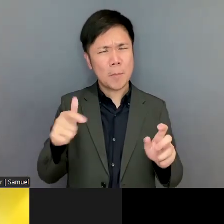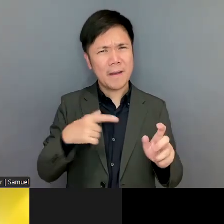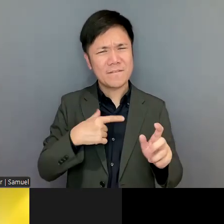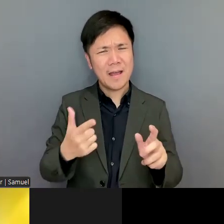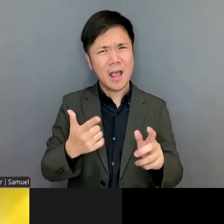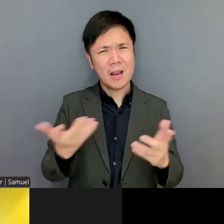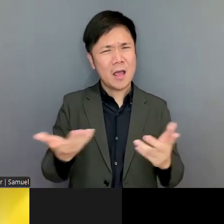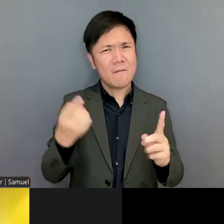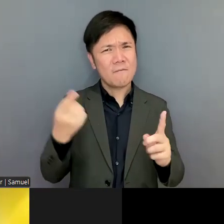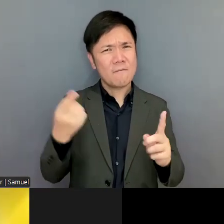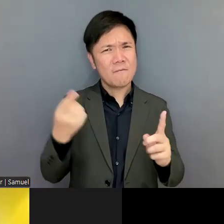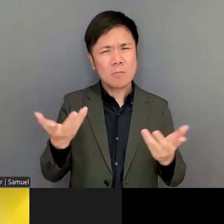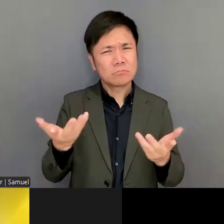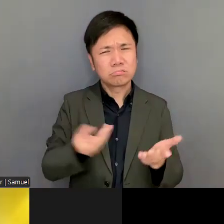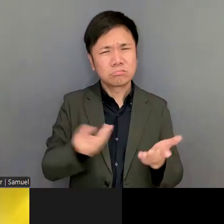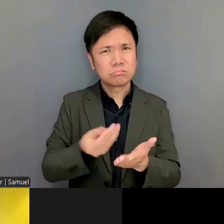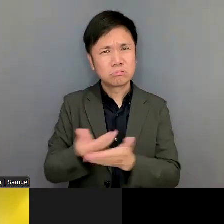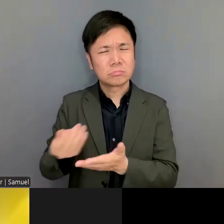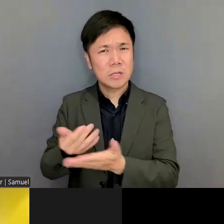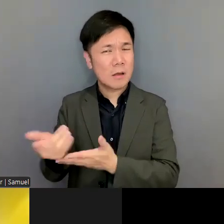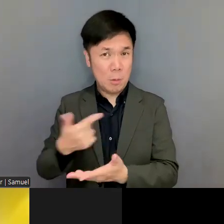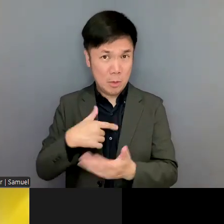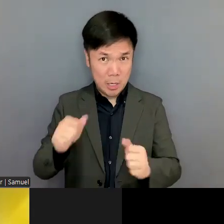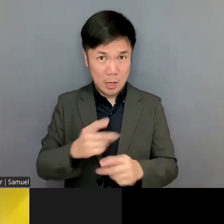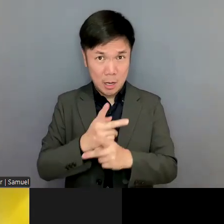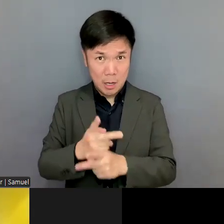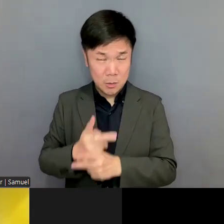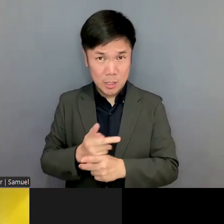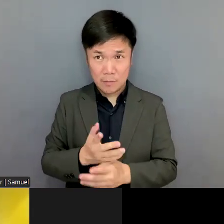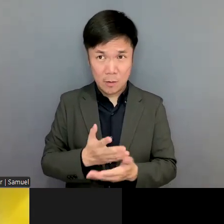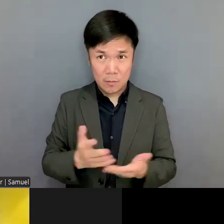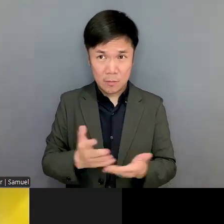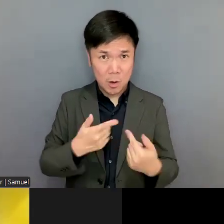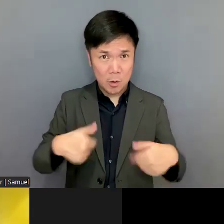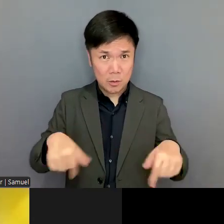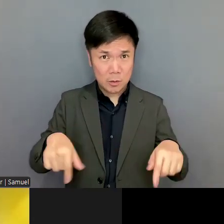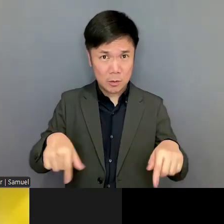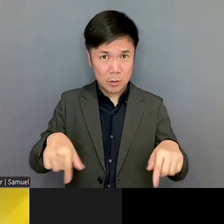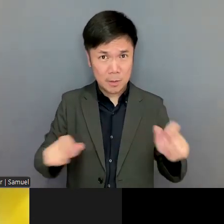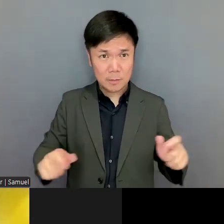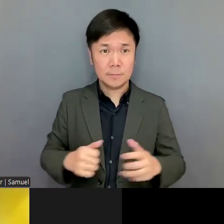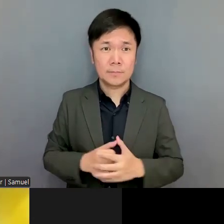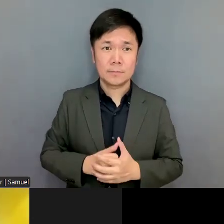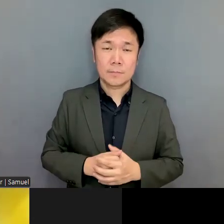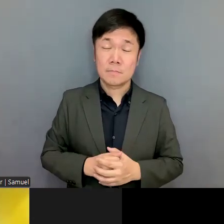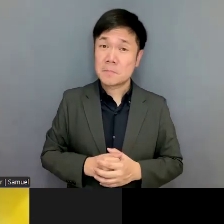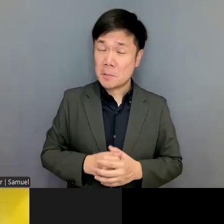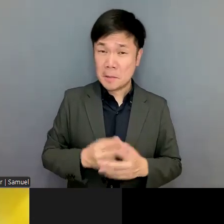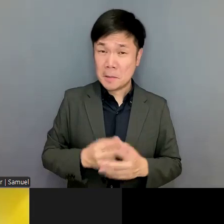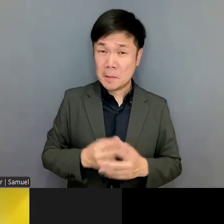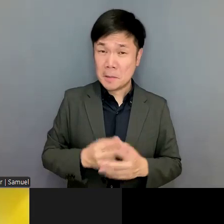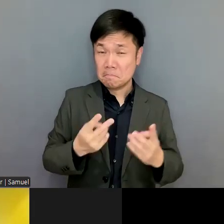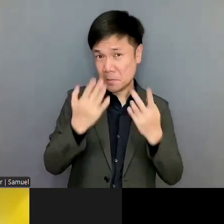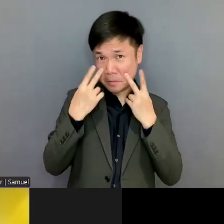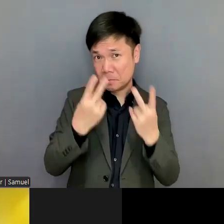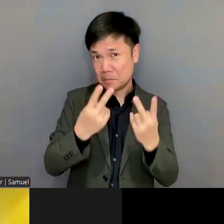can actually Vemos take que la care of justicia other se ha people. visto, la We justicia can en see general that se ha visto justice in